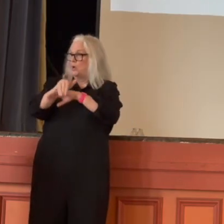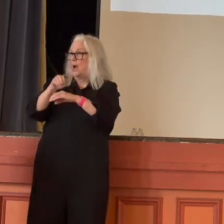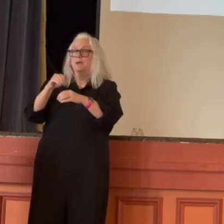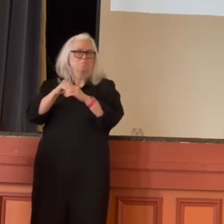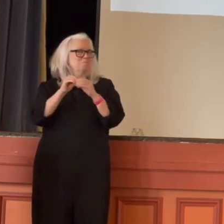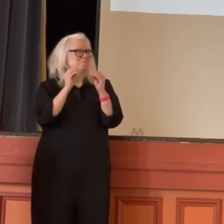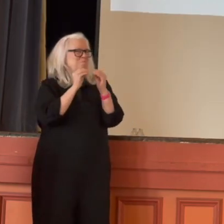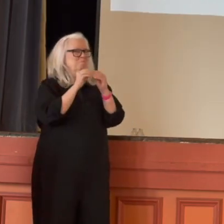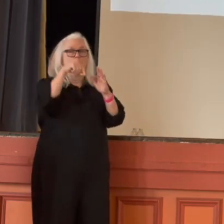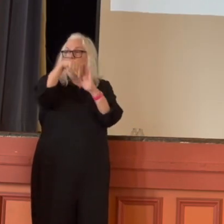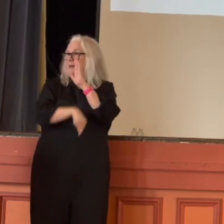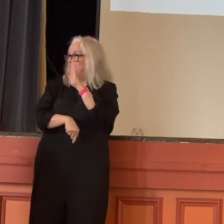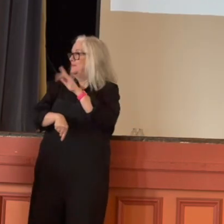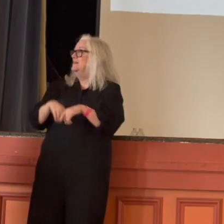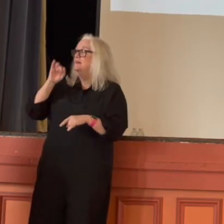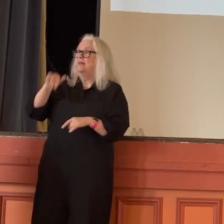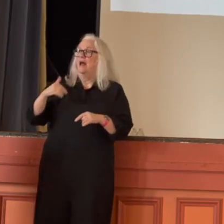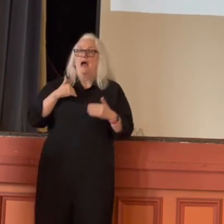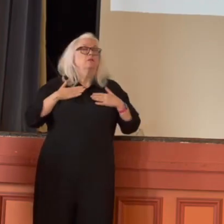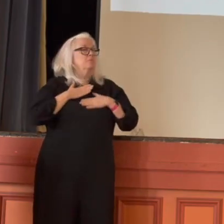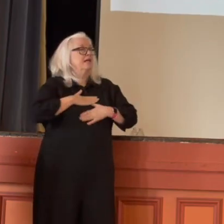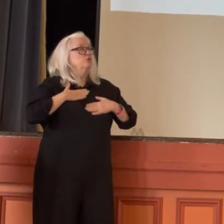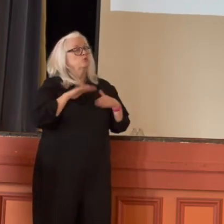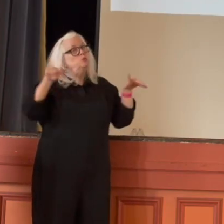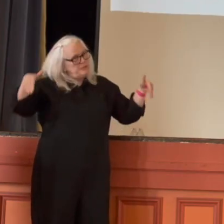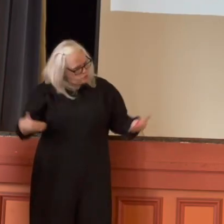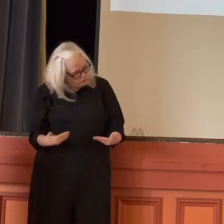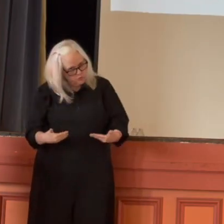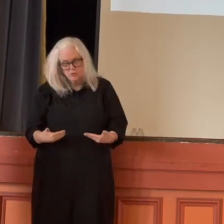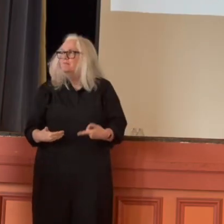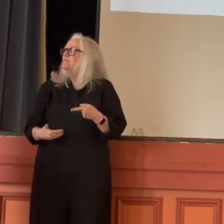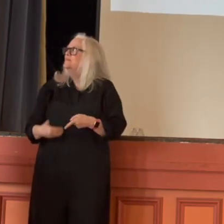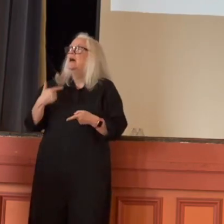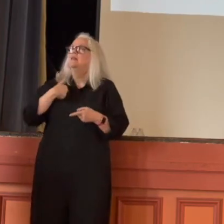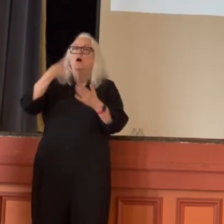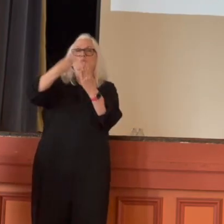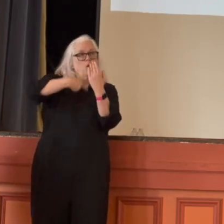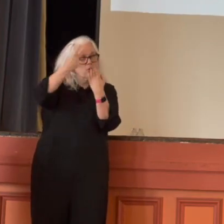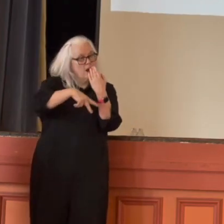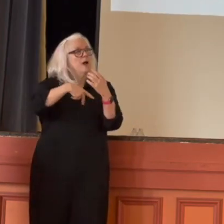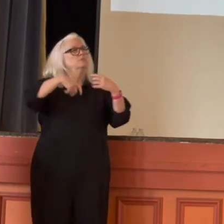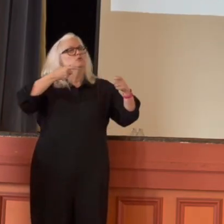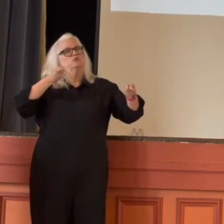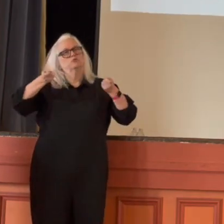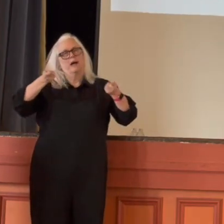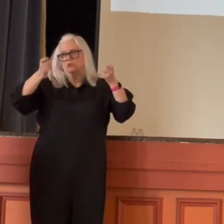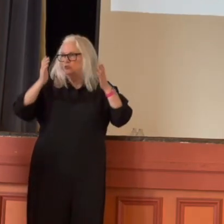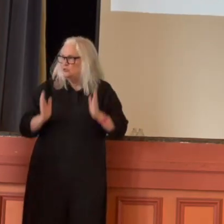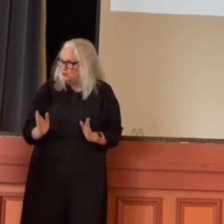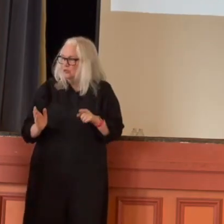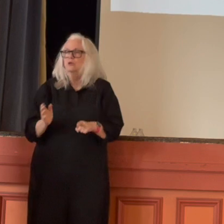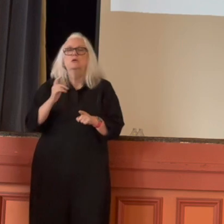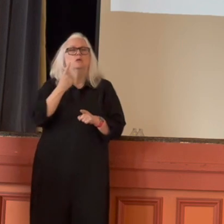in the district. I have the pleasure of introducing the program director, the